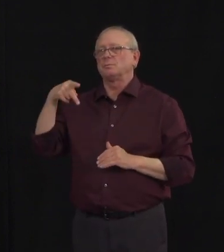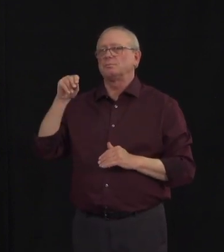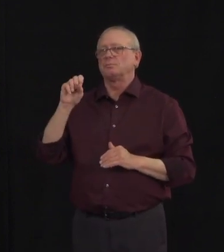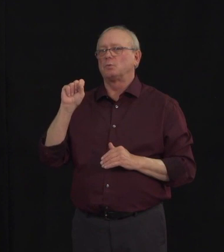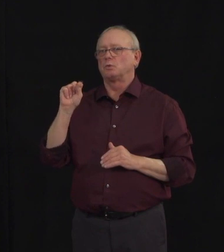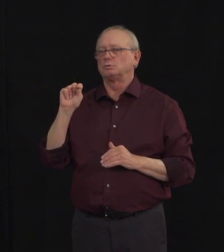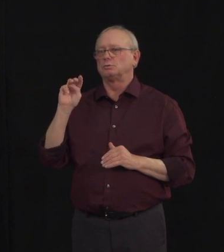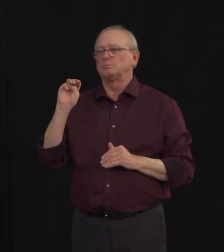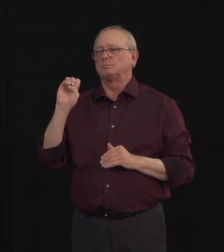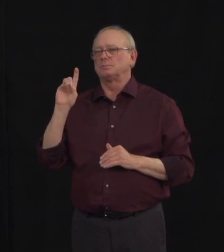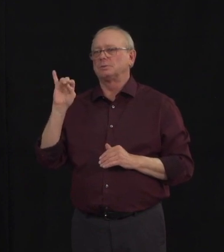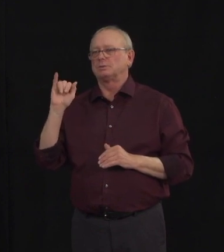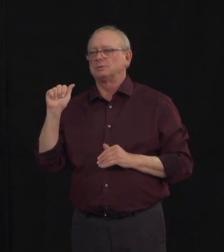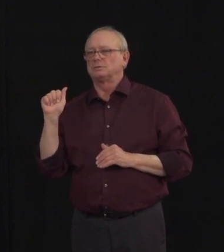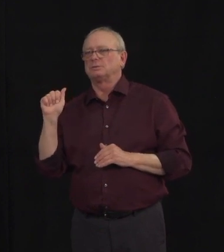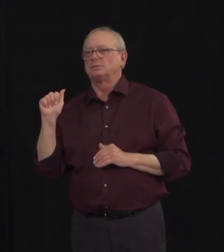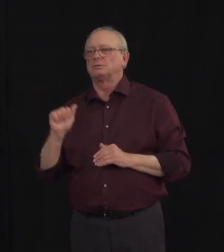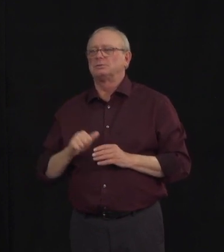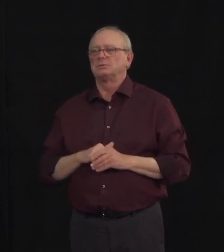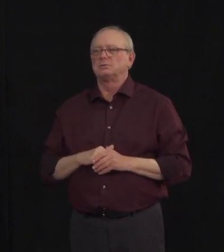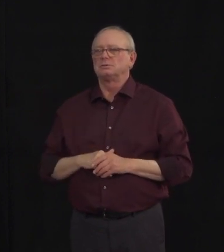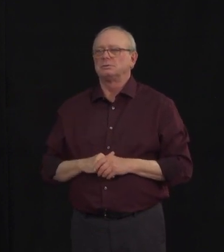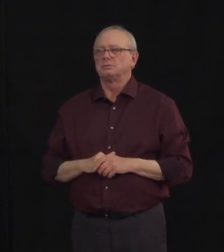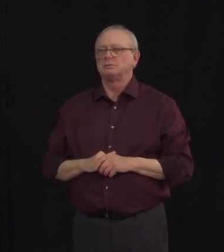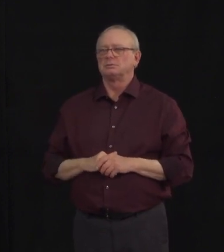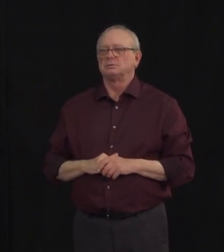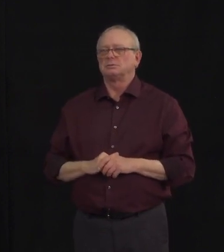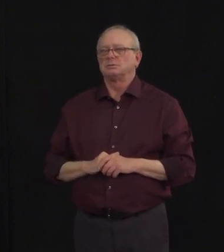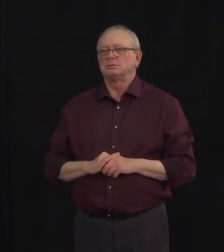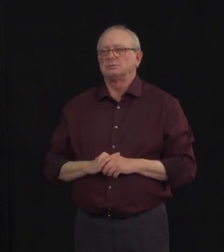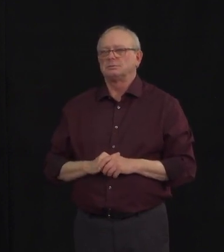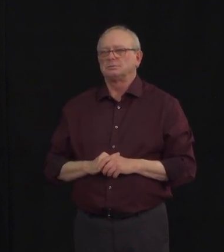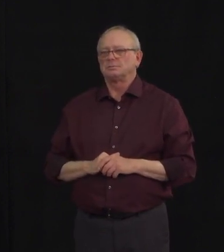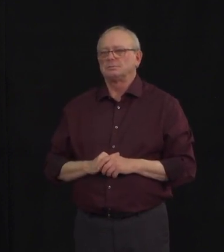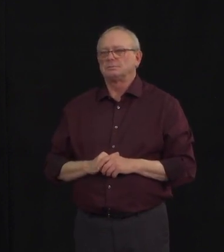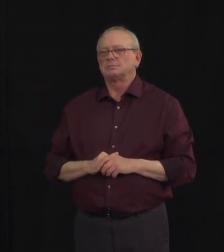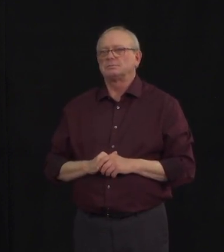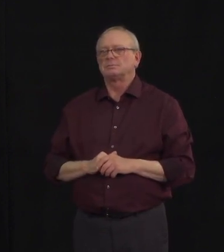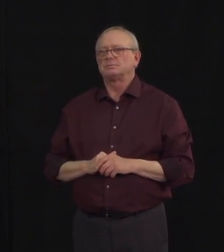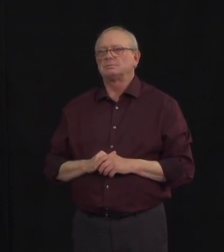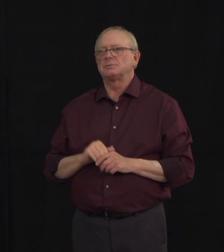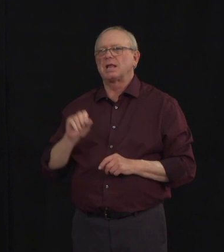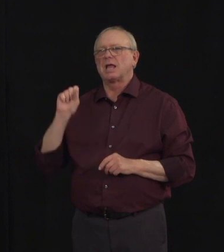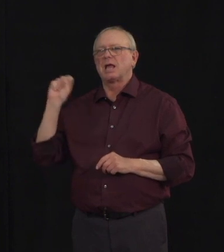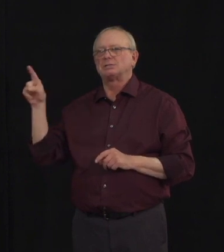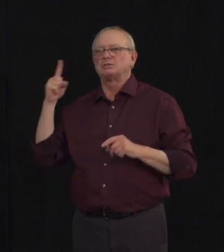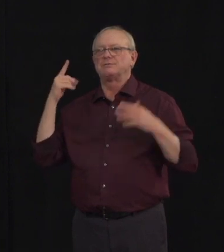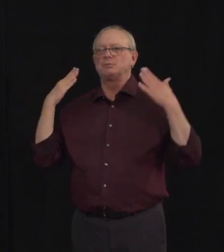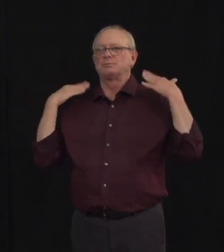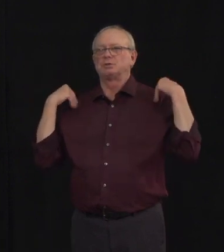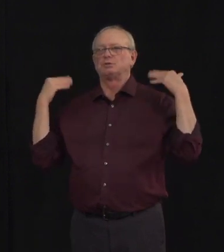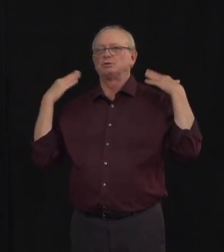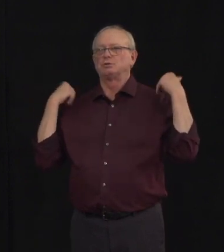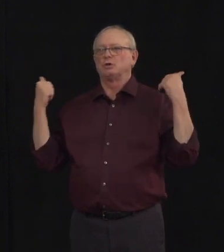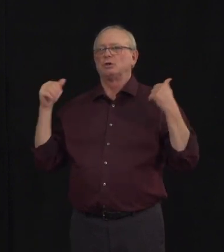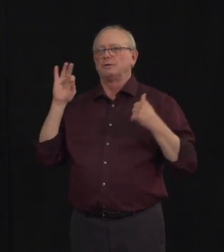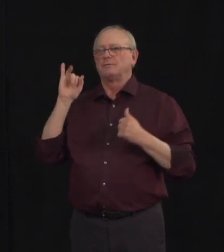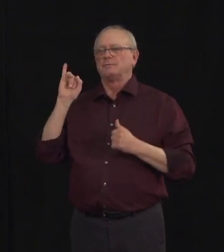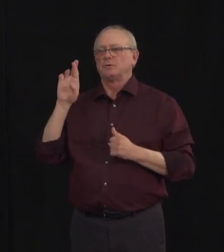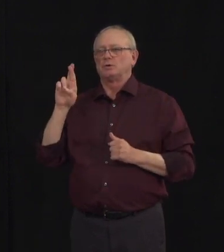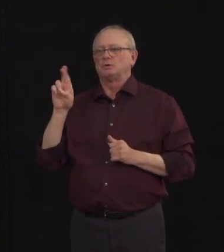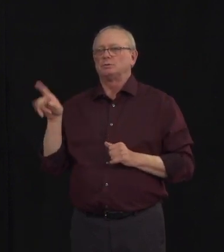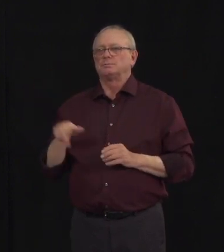Lisa. Thanks for taking my question. This is for the minister. I'm just looking at some of these guidance